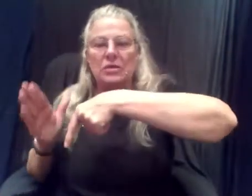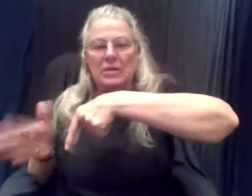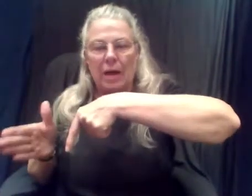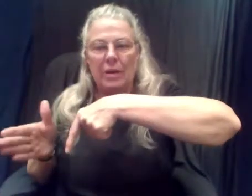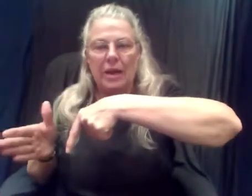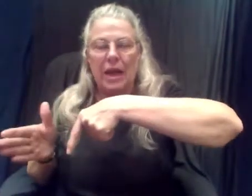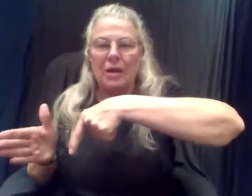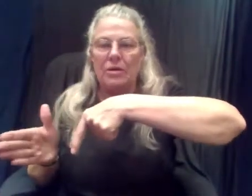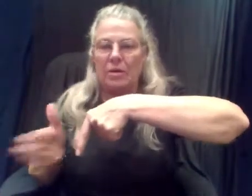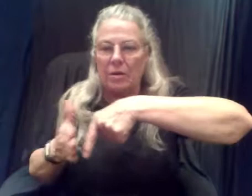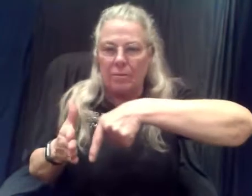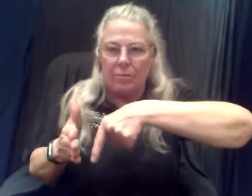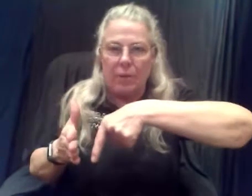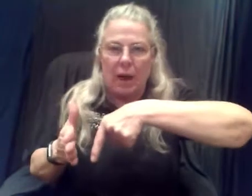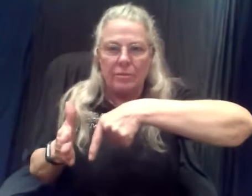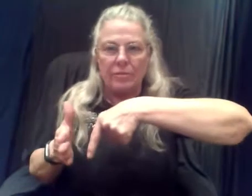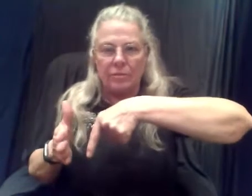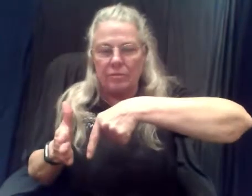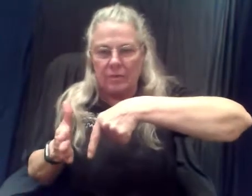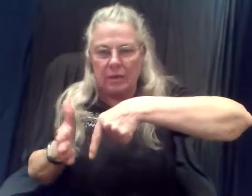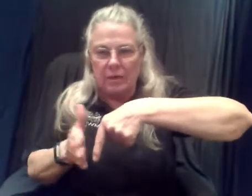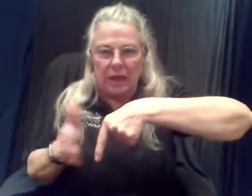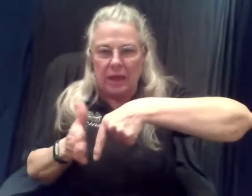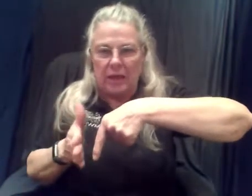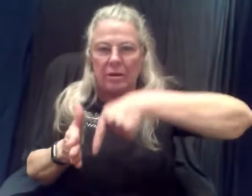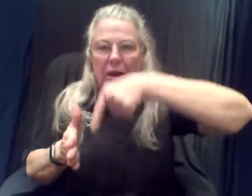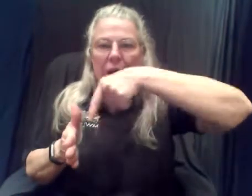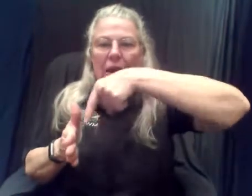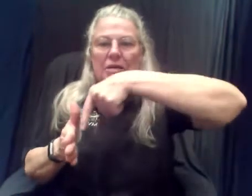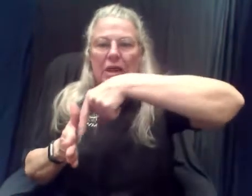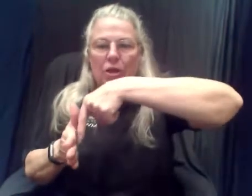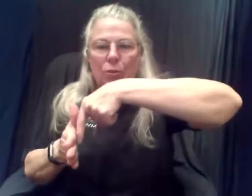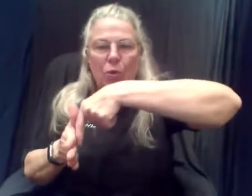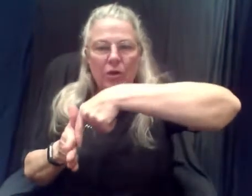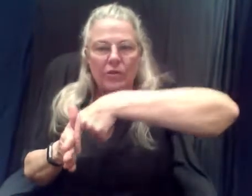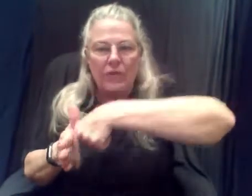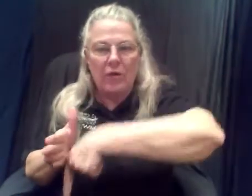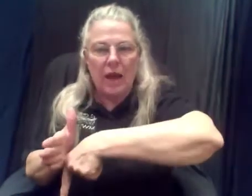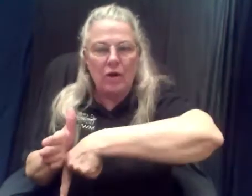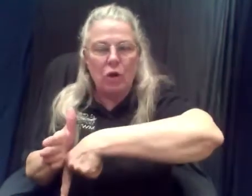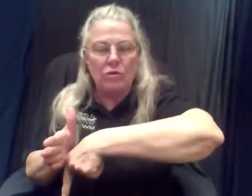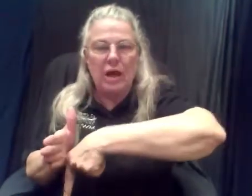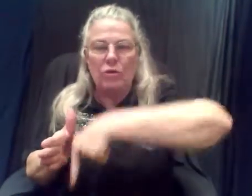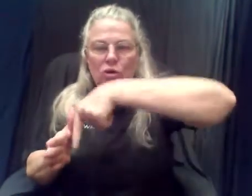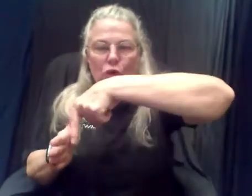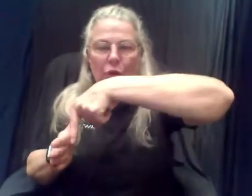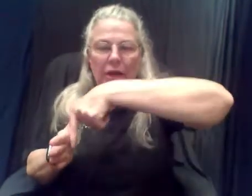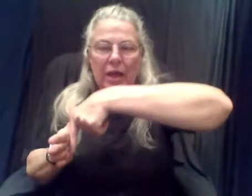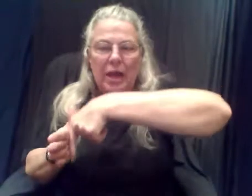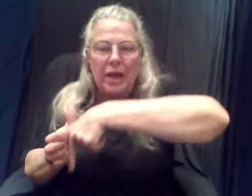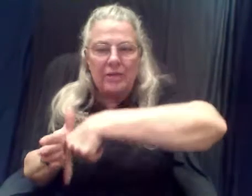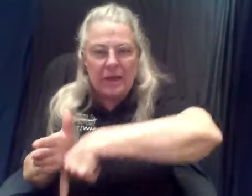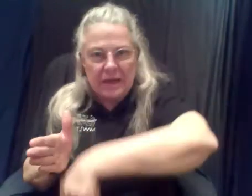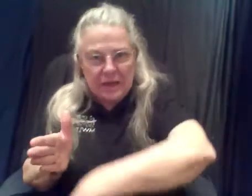dominant hand, palm in, take your pointer finger and go down. You're showing that it is